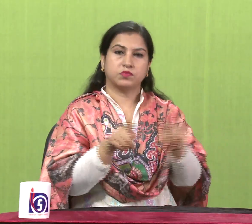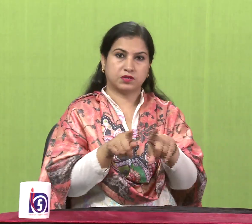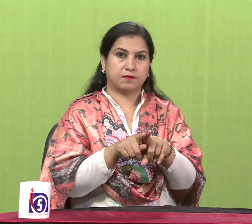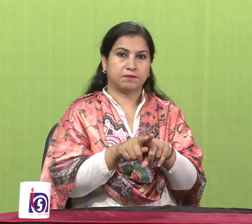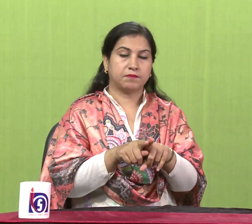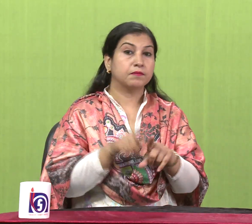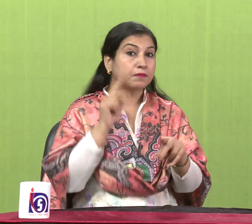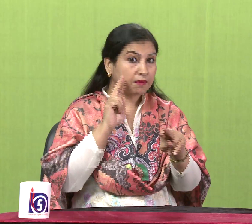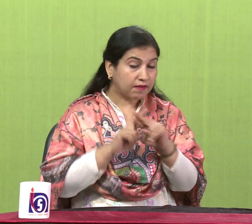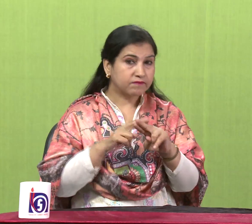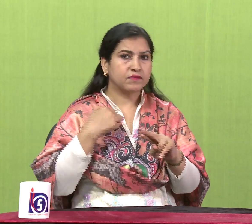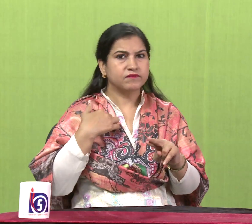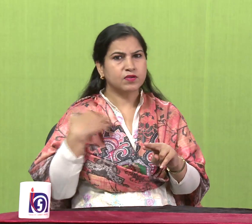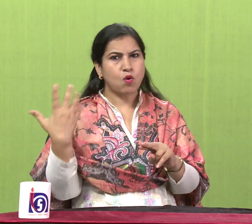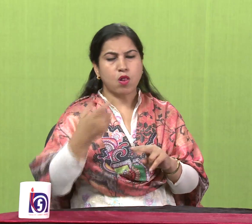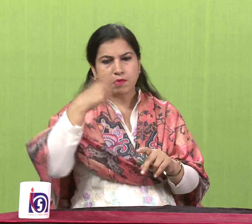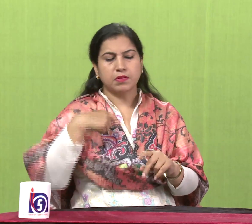if we keep using them so much,